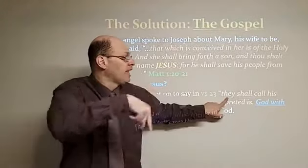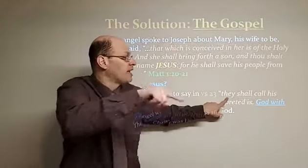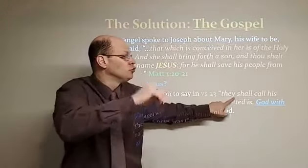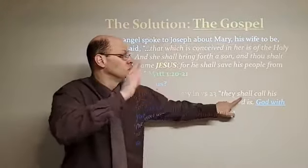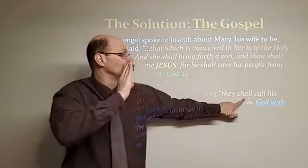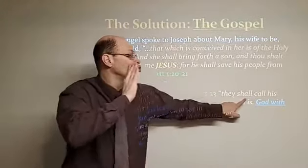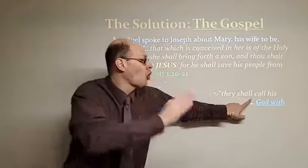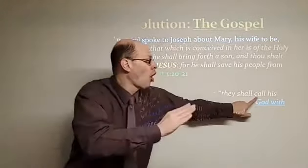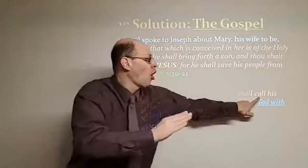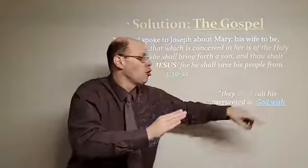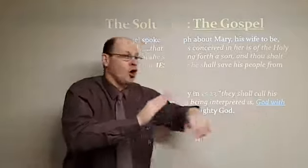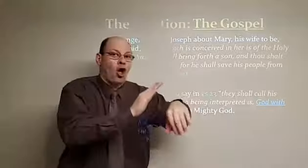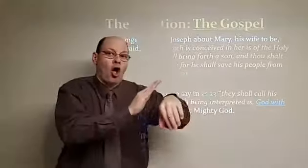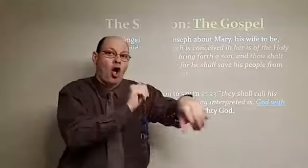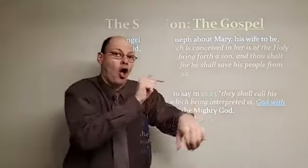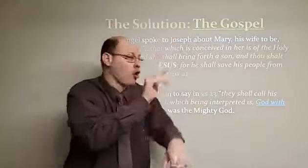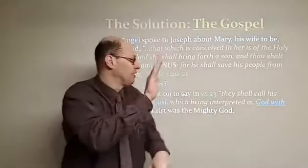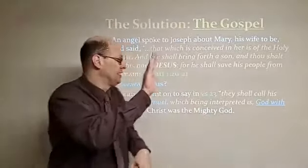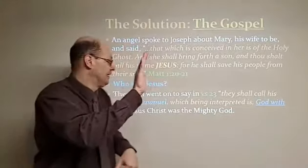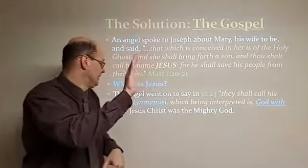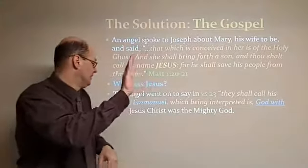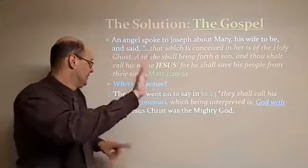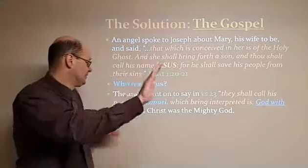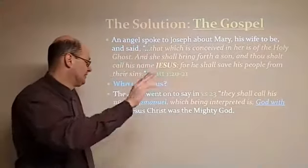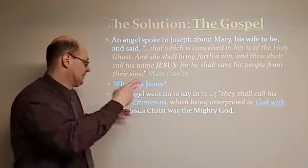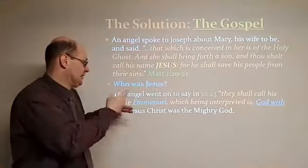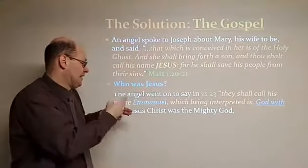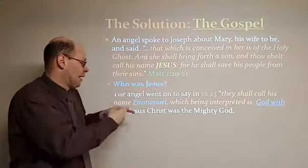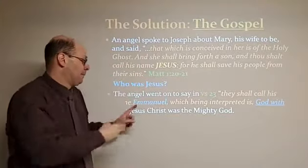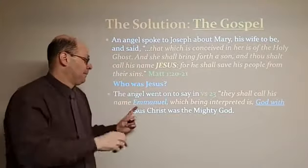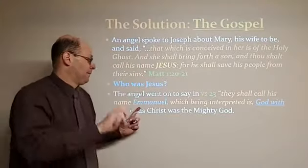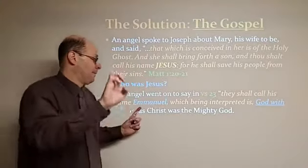passage it says they shall call his name Emmanuel